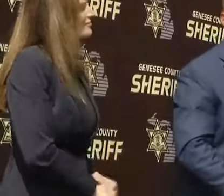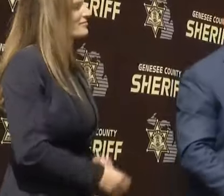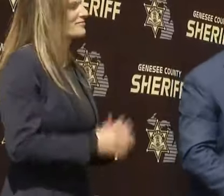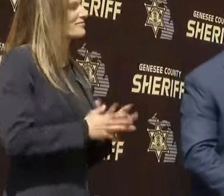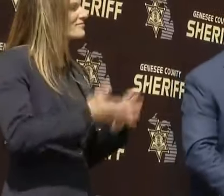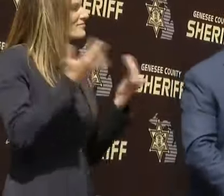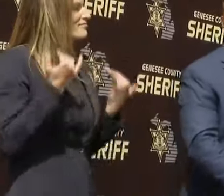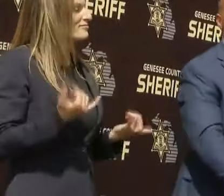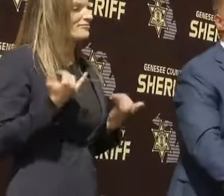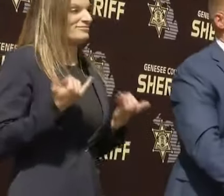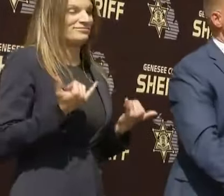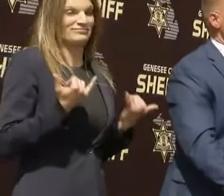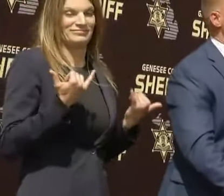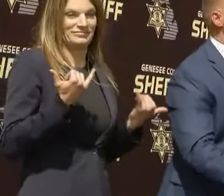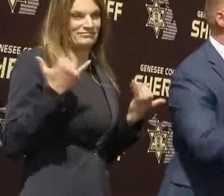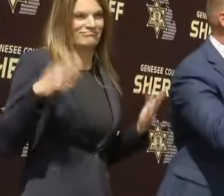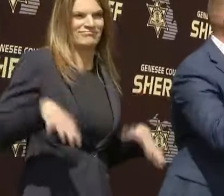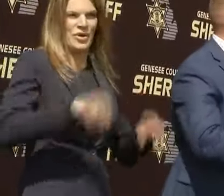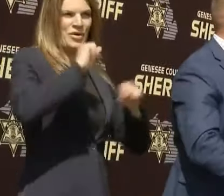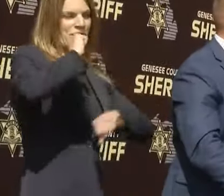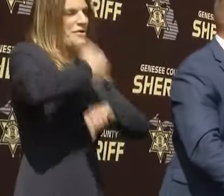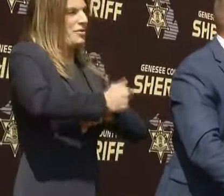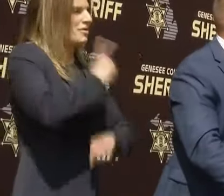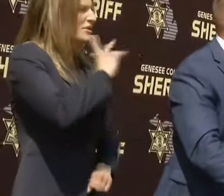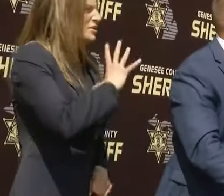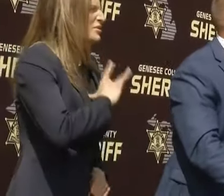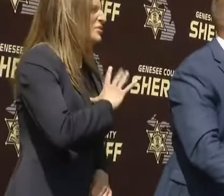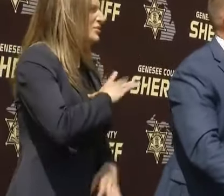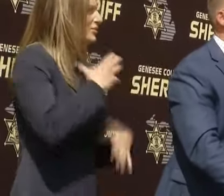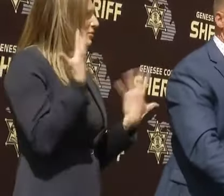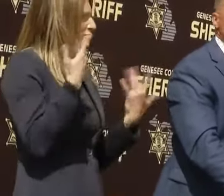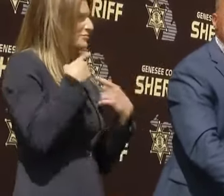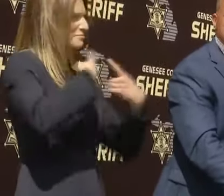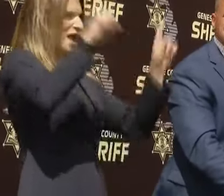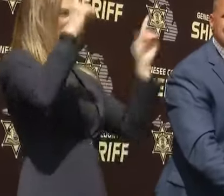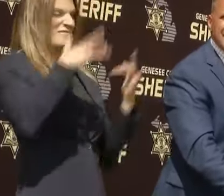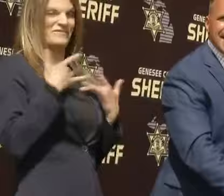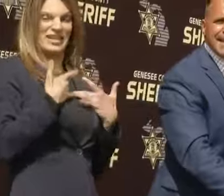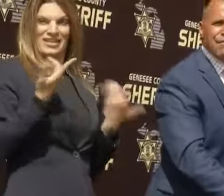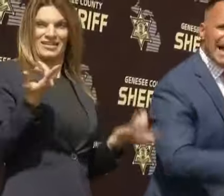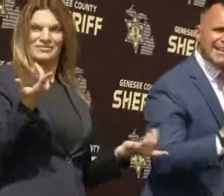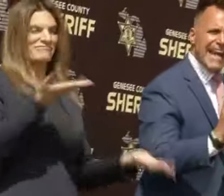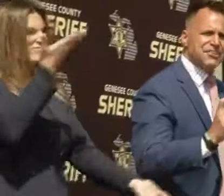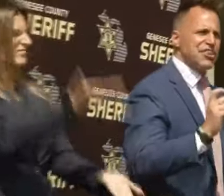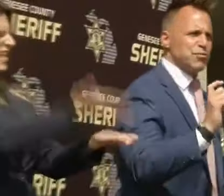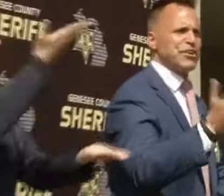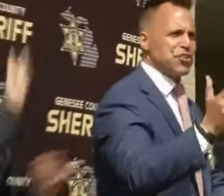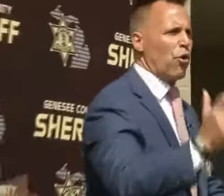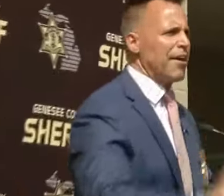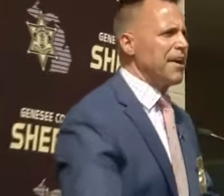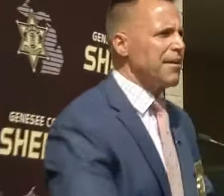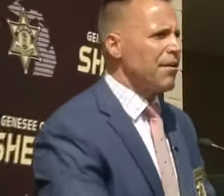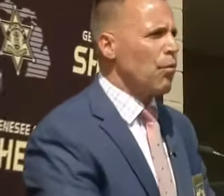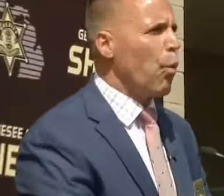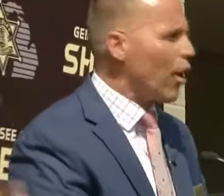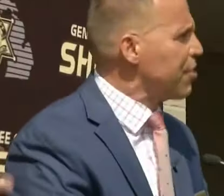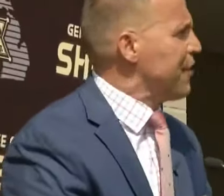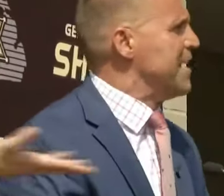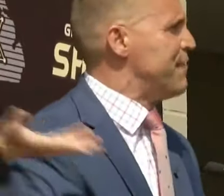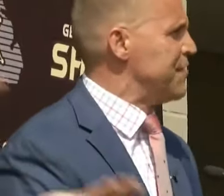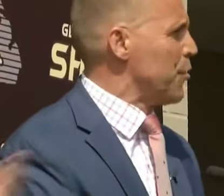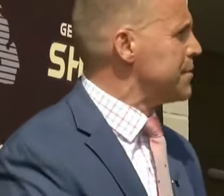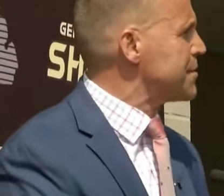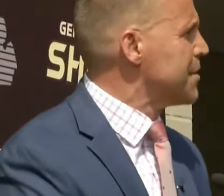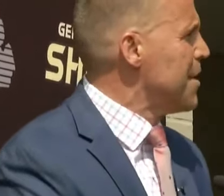This is a day long coming, and the word that I walk away with today is validation. Validation is restoring